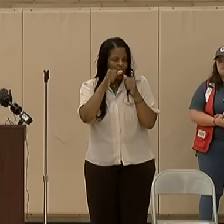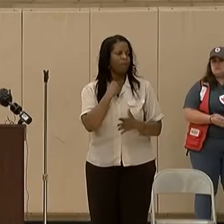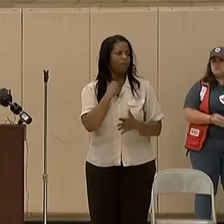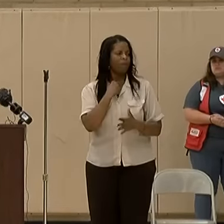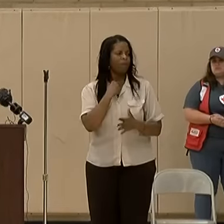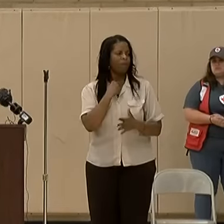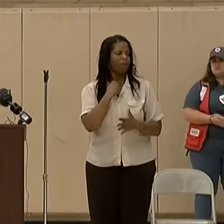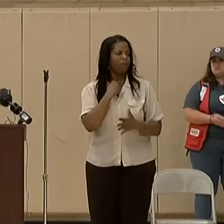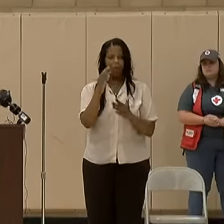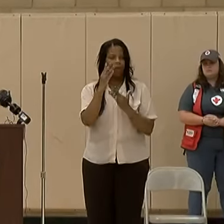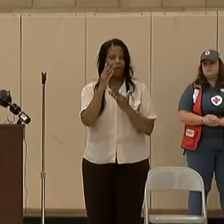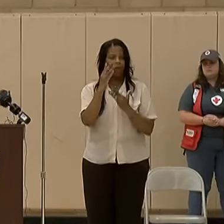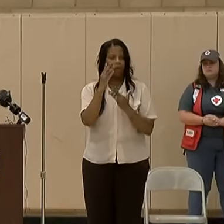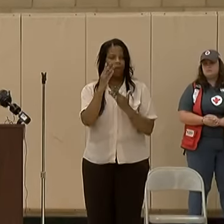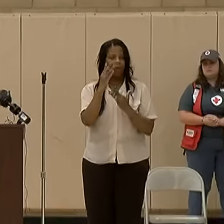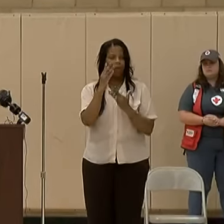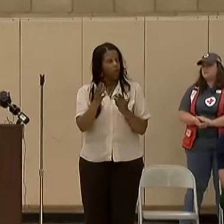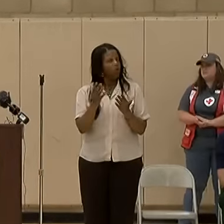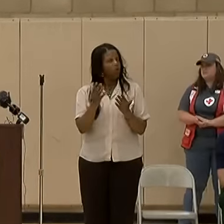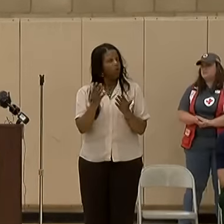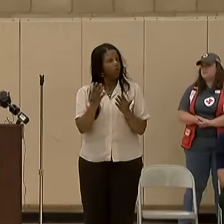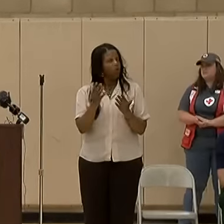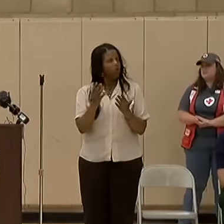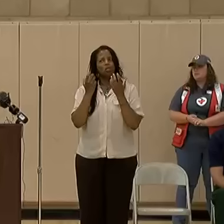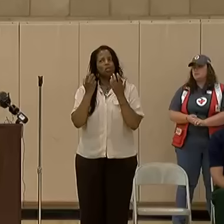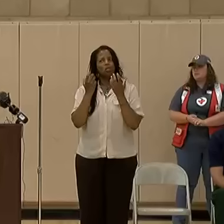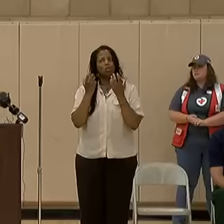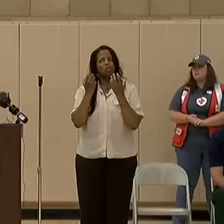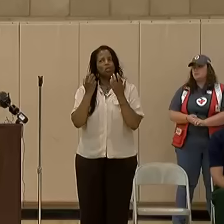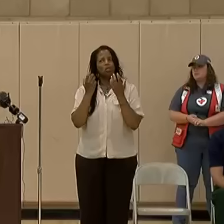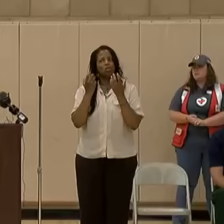going to be quite a few with the numbers of homes that have